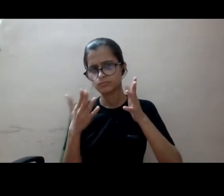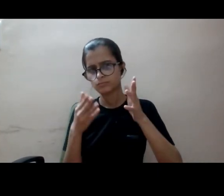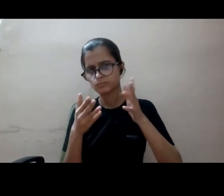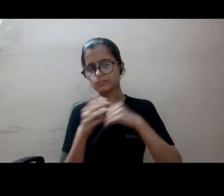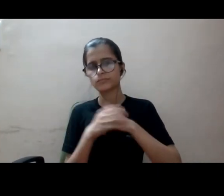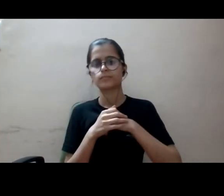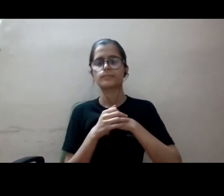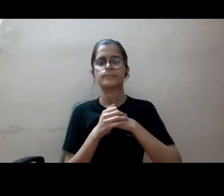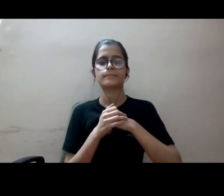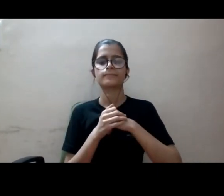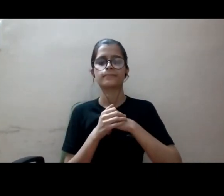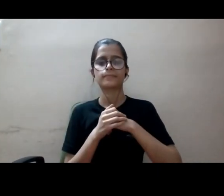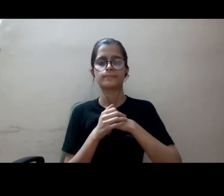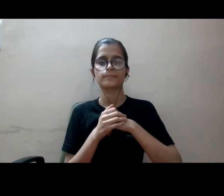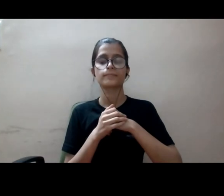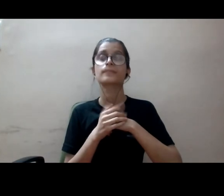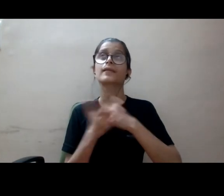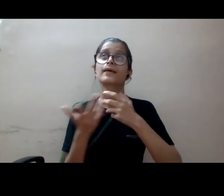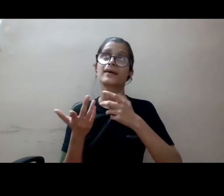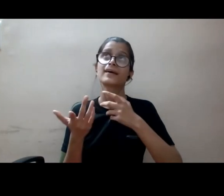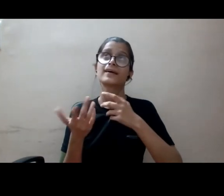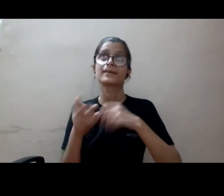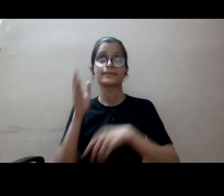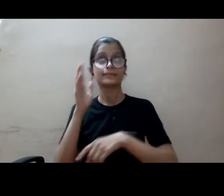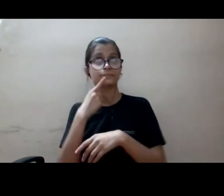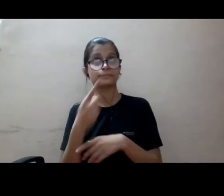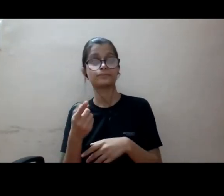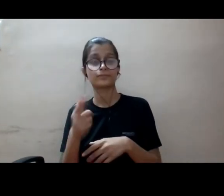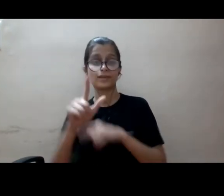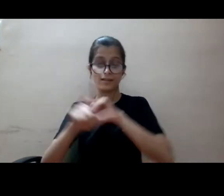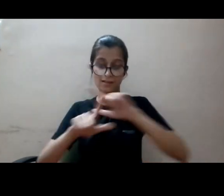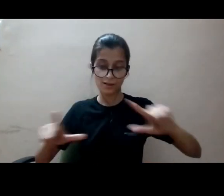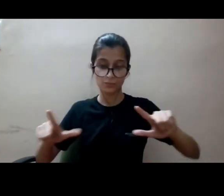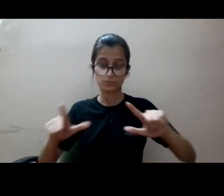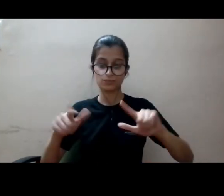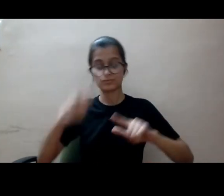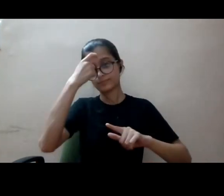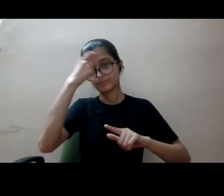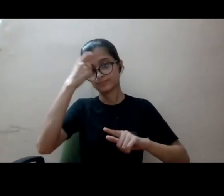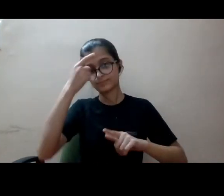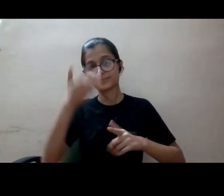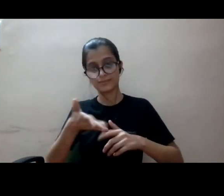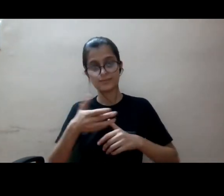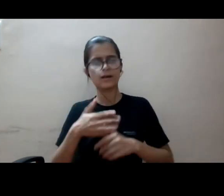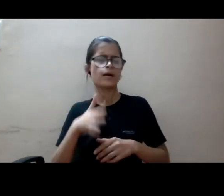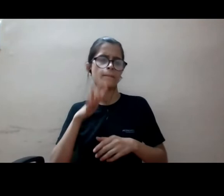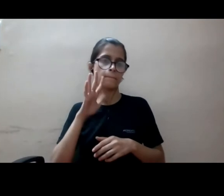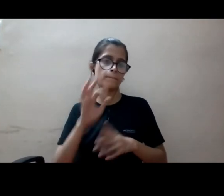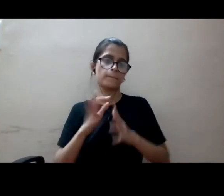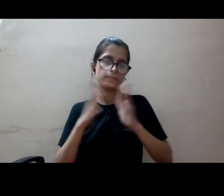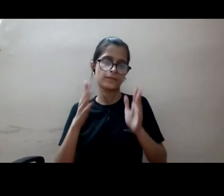Great. Well, I think the issue of language is very, very important, right? How we talk